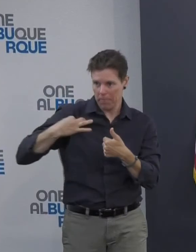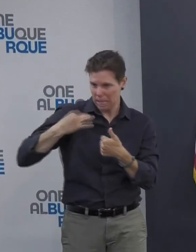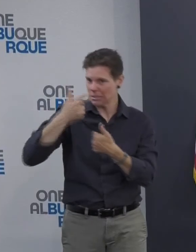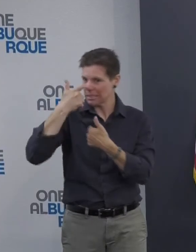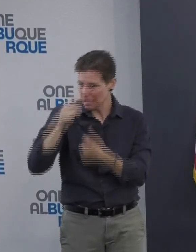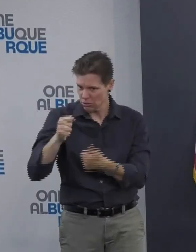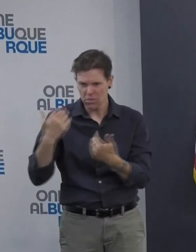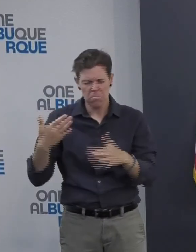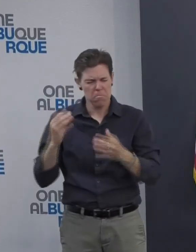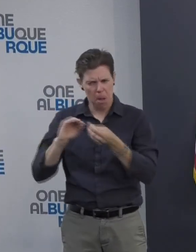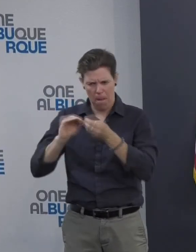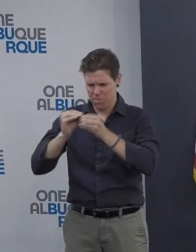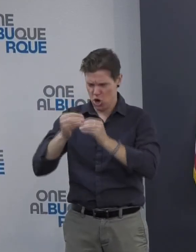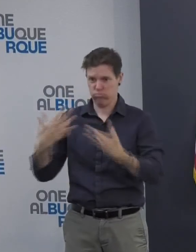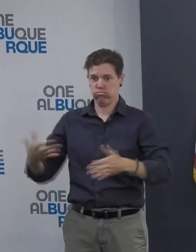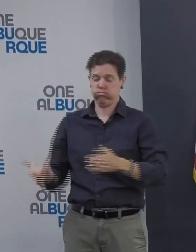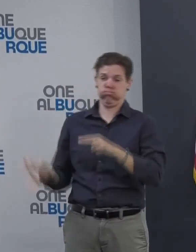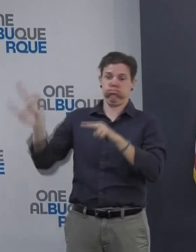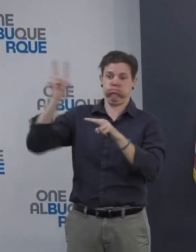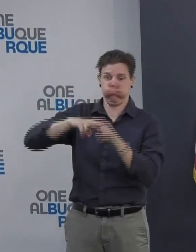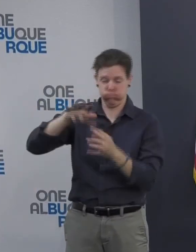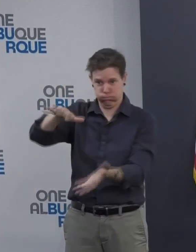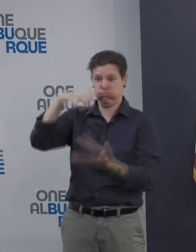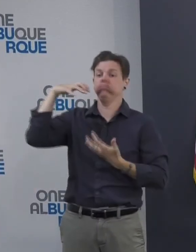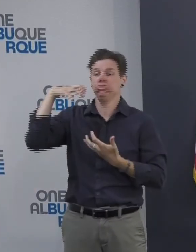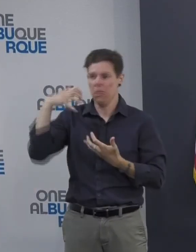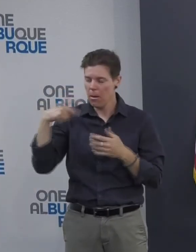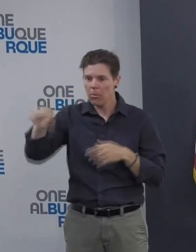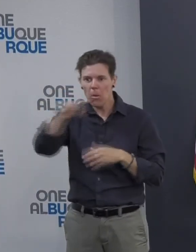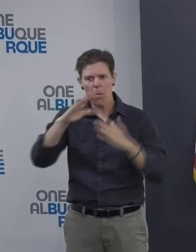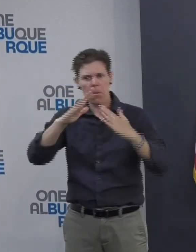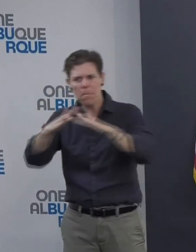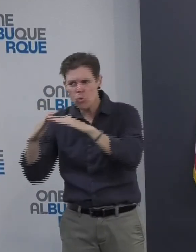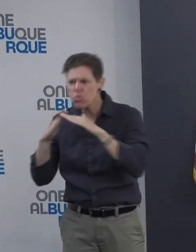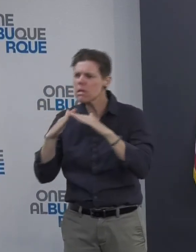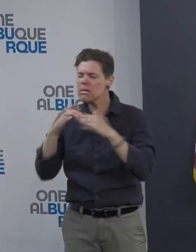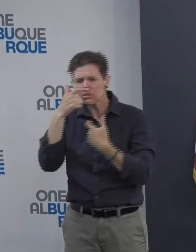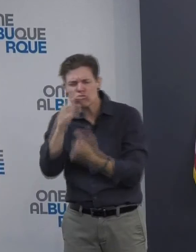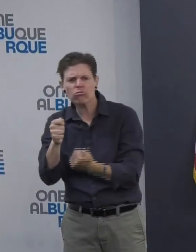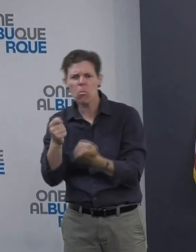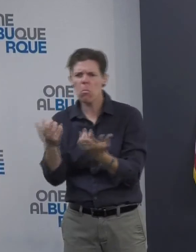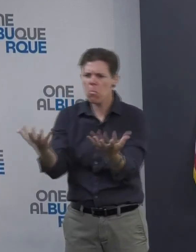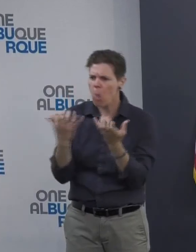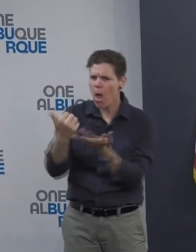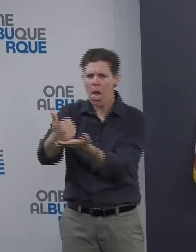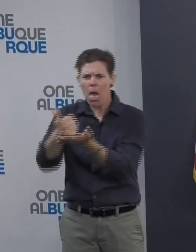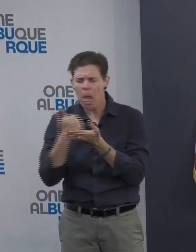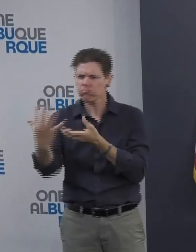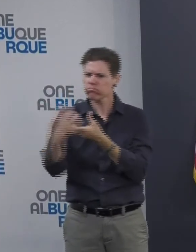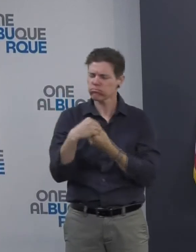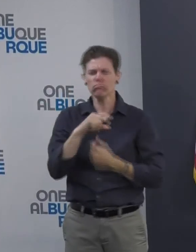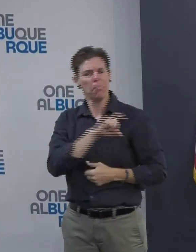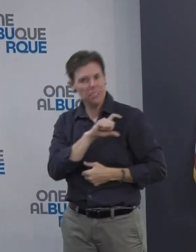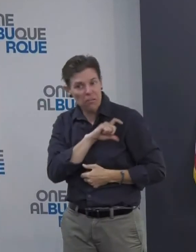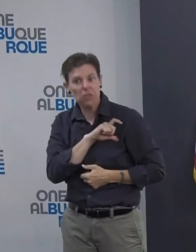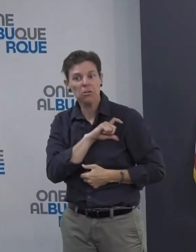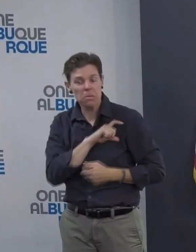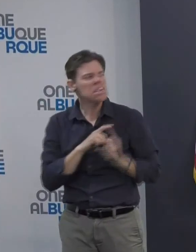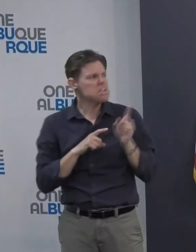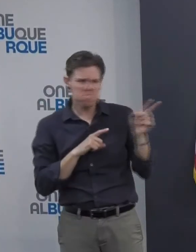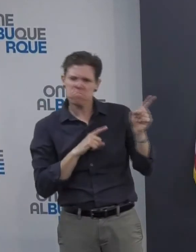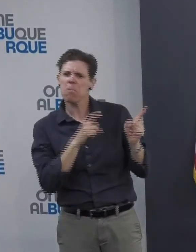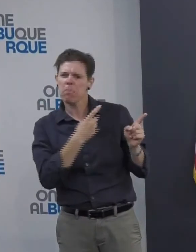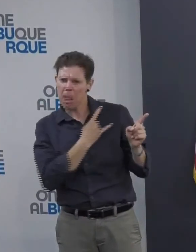our good candidates in the community who want to become police officers. The mayor mentioned some numbers